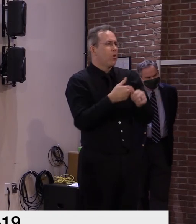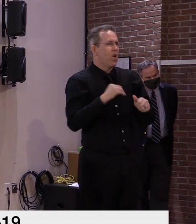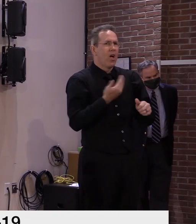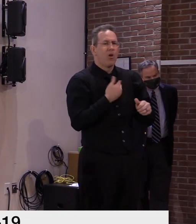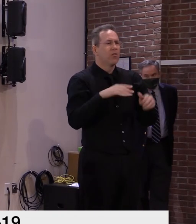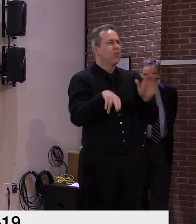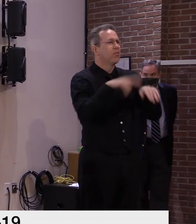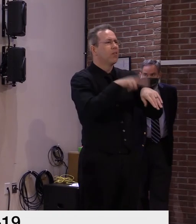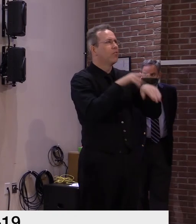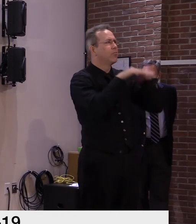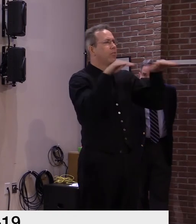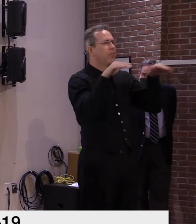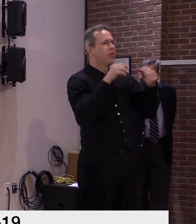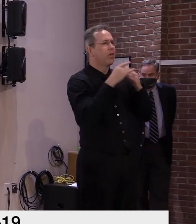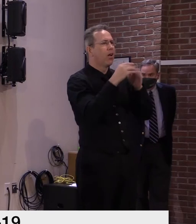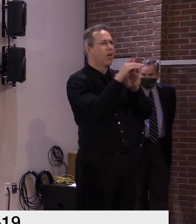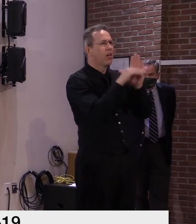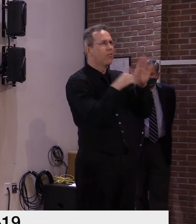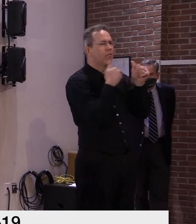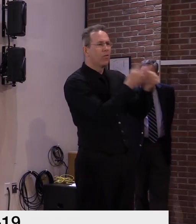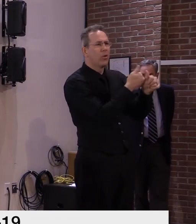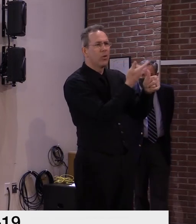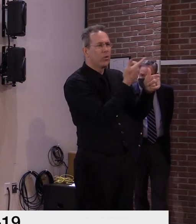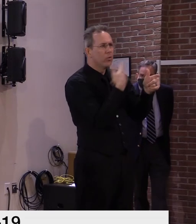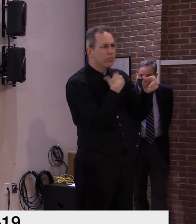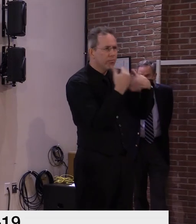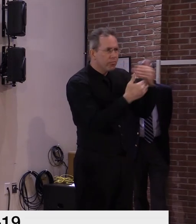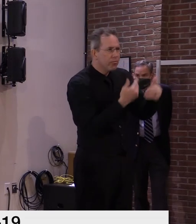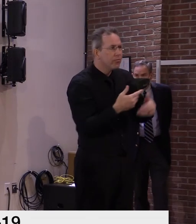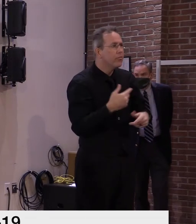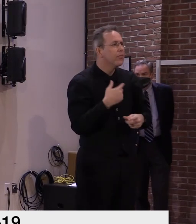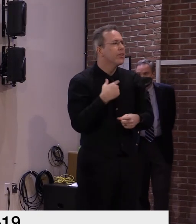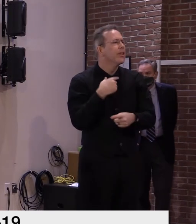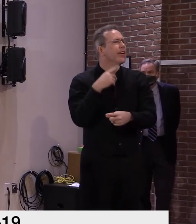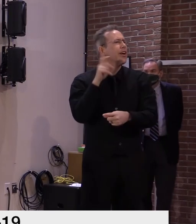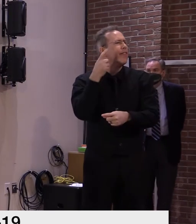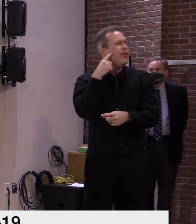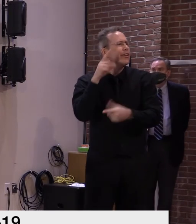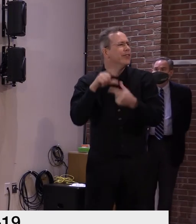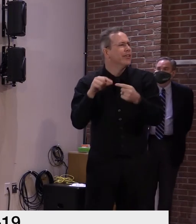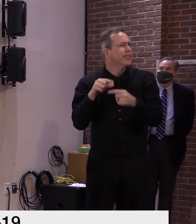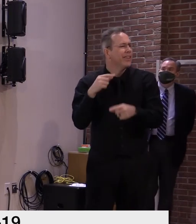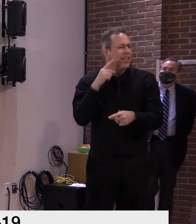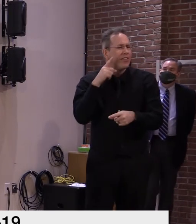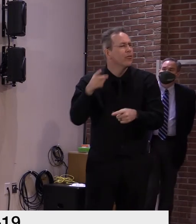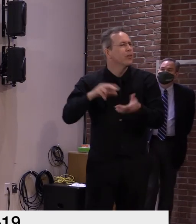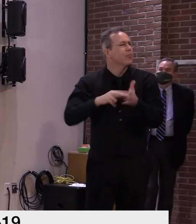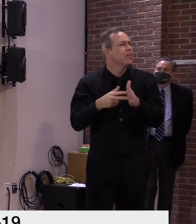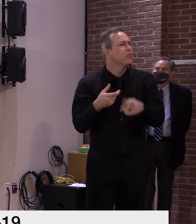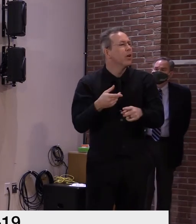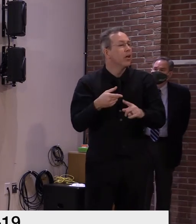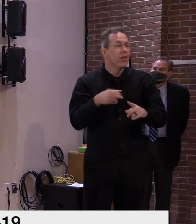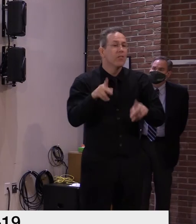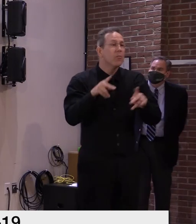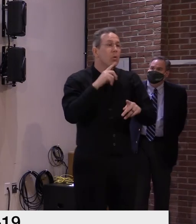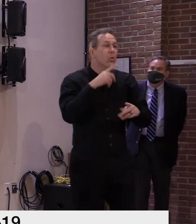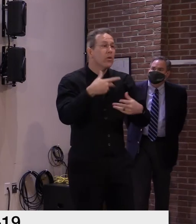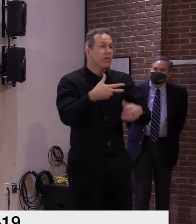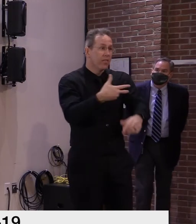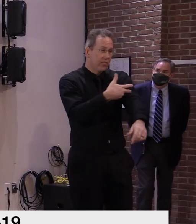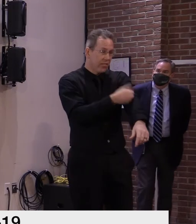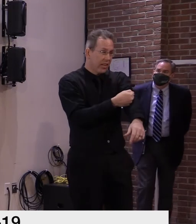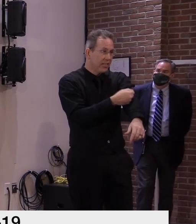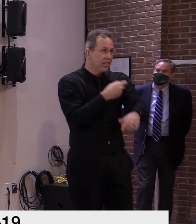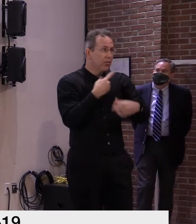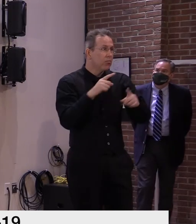I think, Dr. Levine, I think he was talking about the vaccine, the efficacy of the vaccine and durability of the